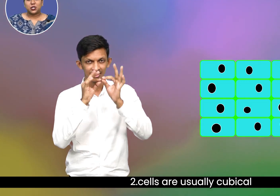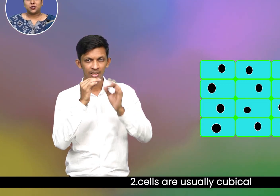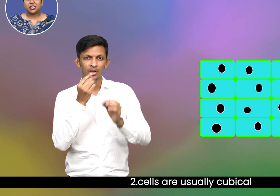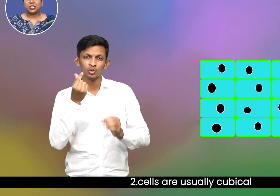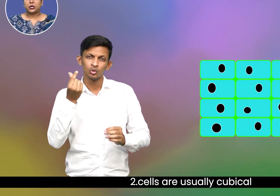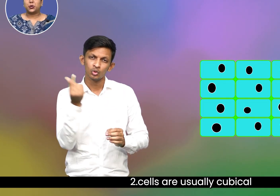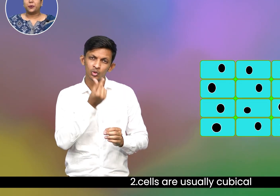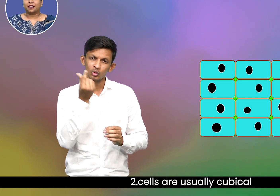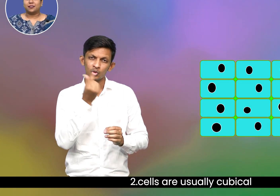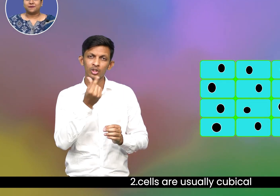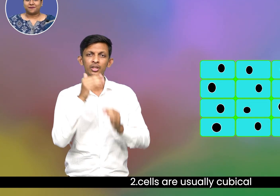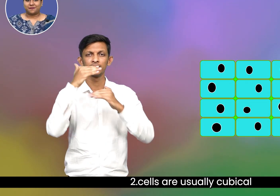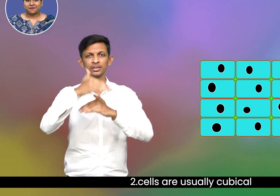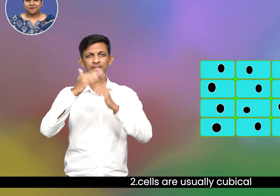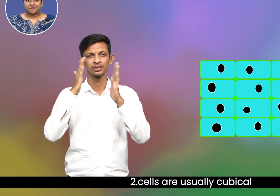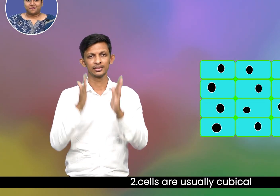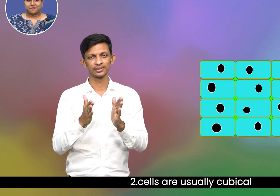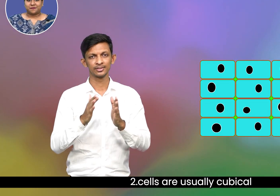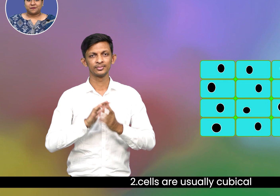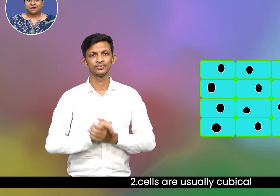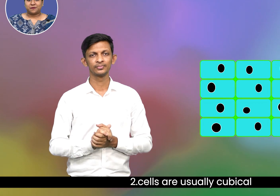Cells are usually cubical.